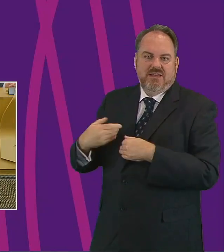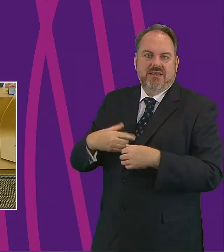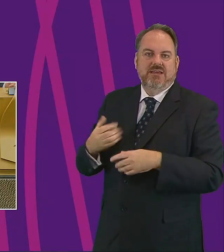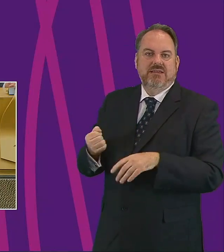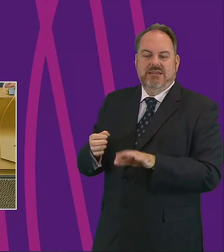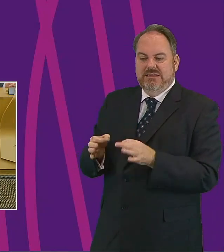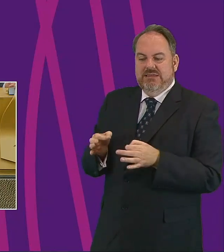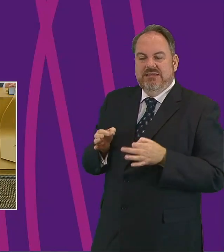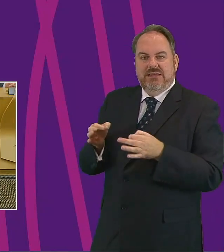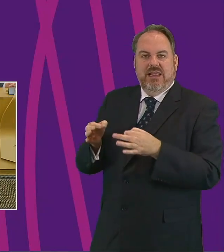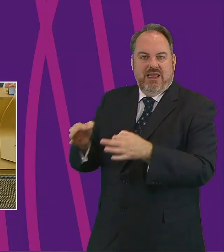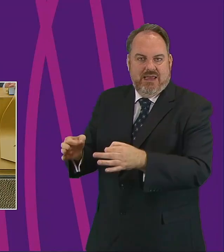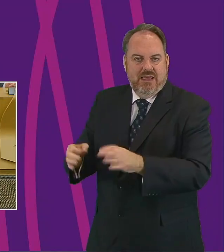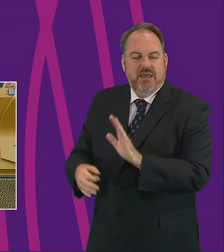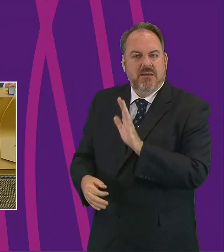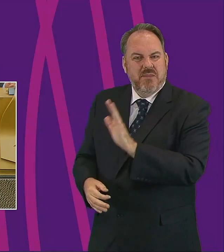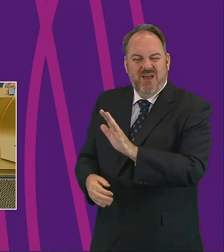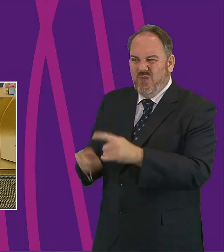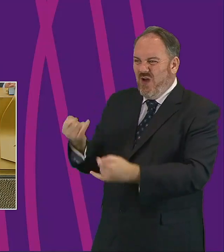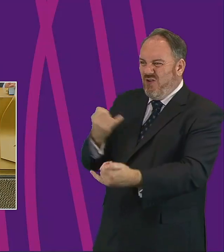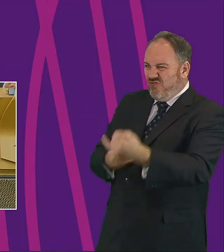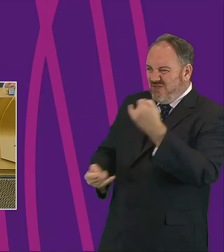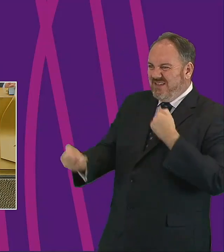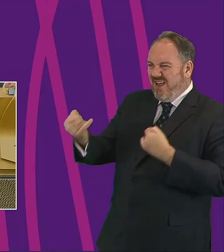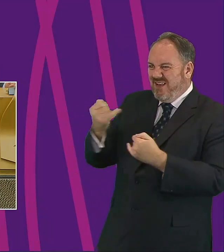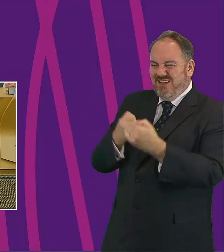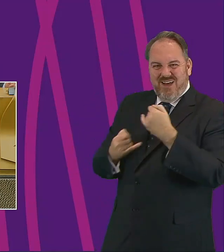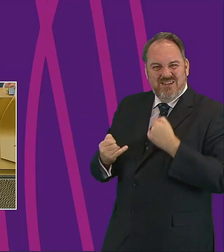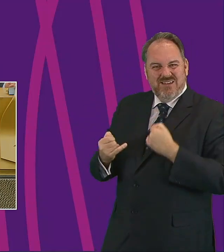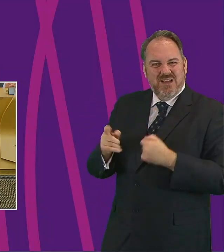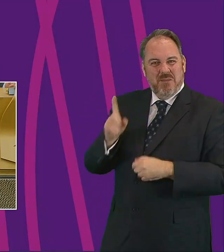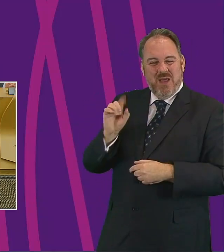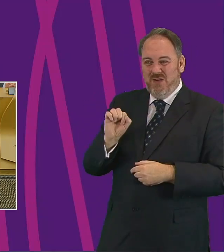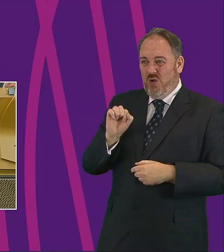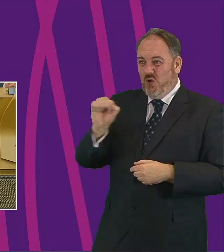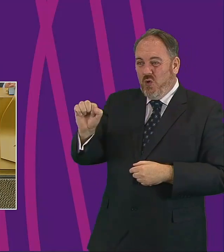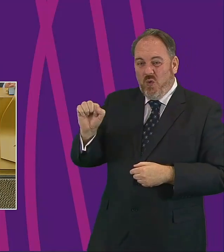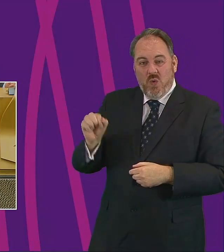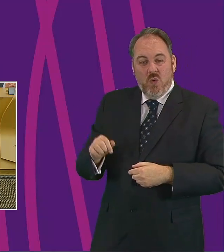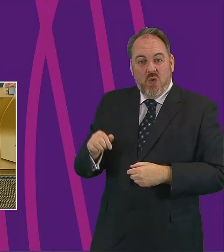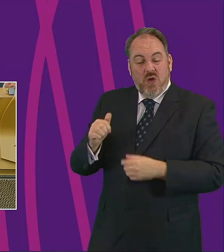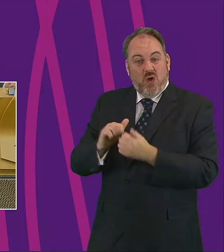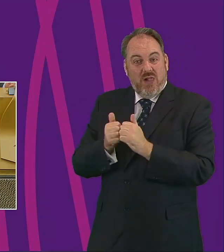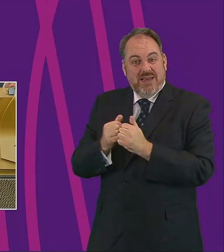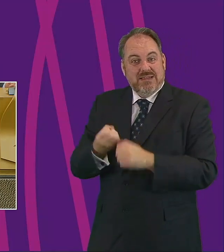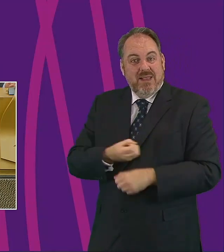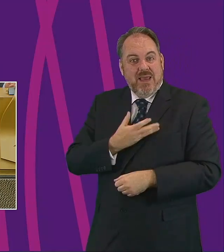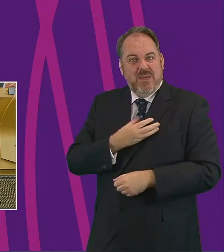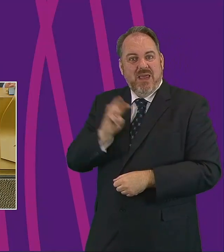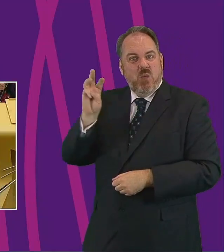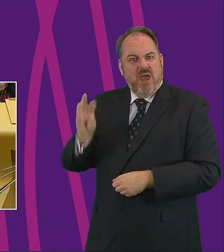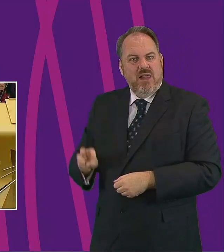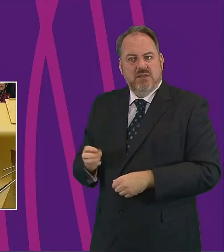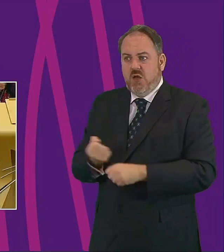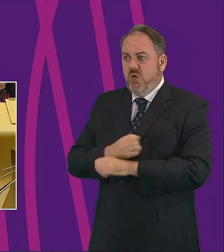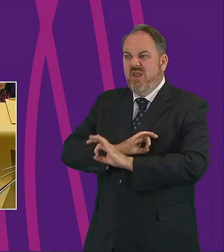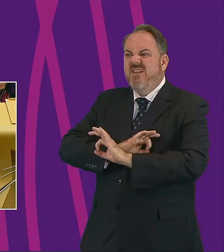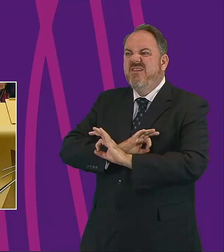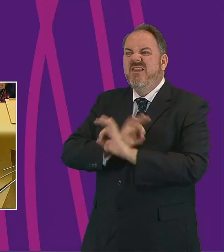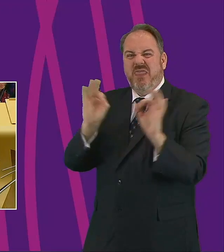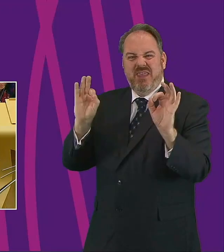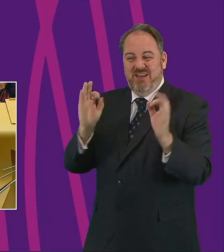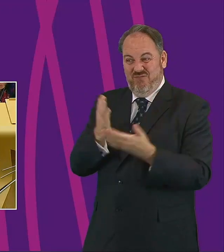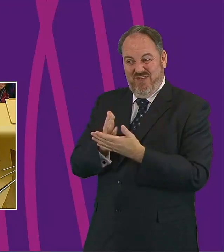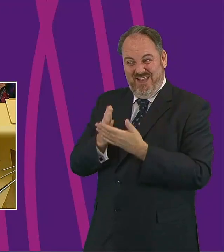months to start to have applications open, when his own colleagues in Wales are not doing it at all, seems to me to be rather a